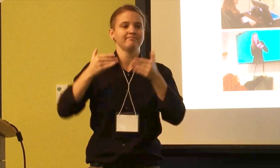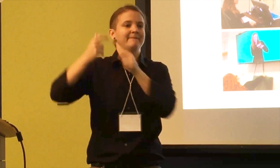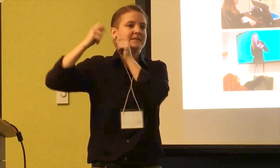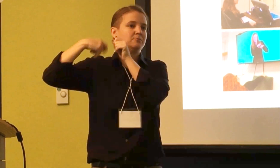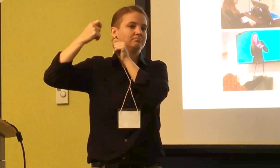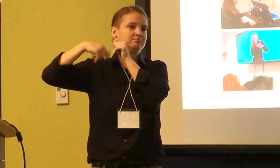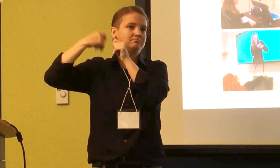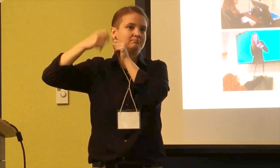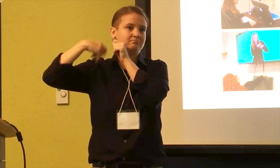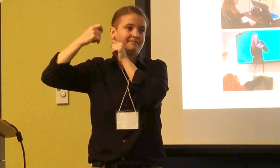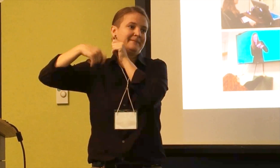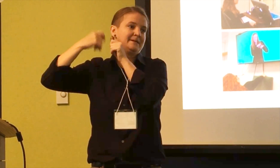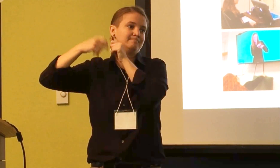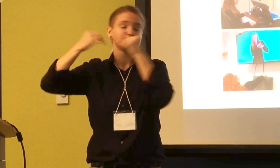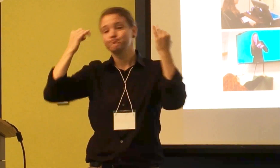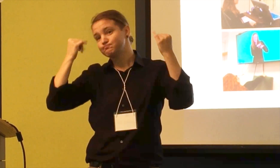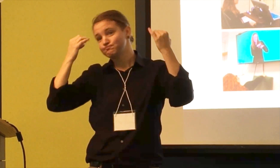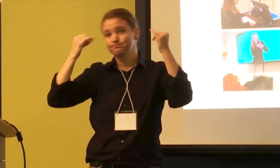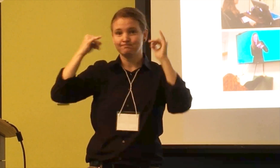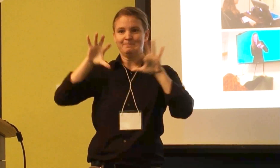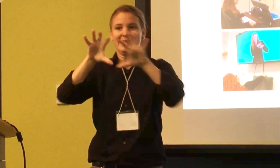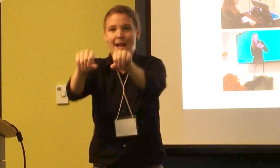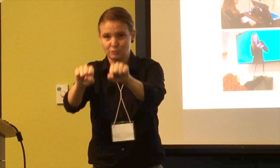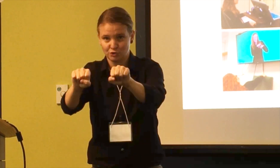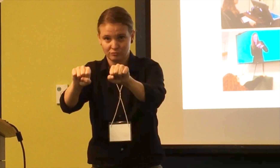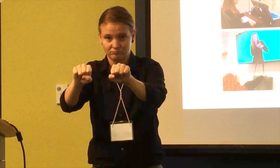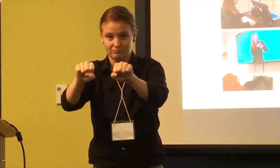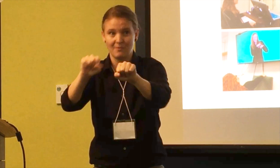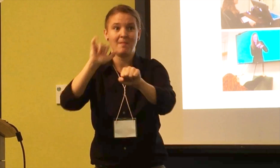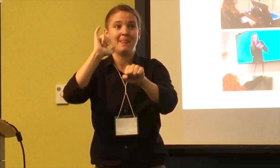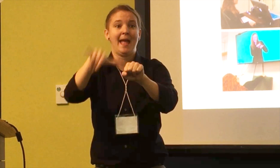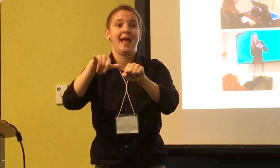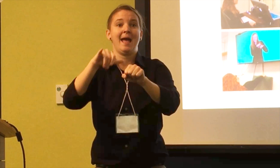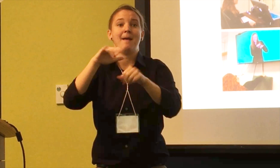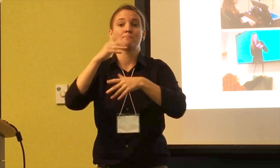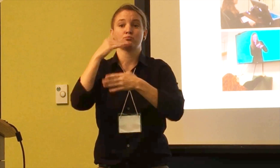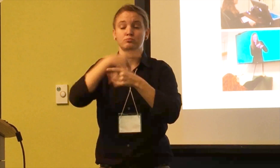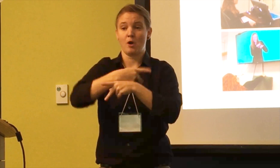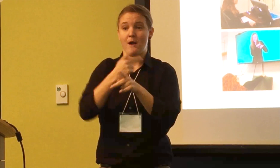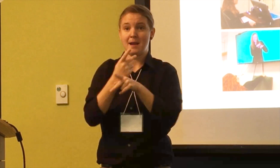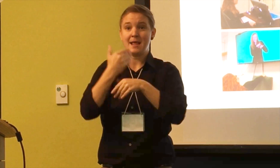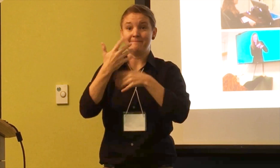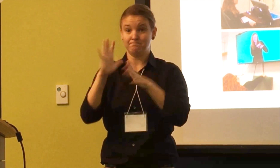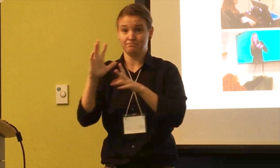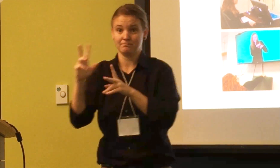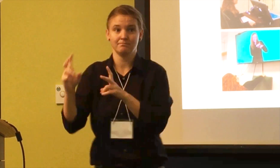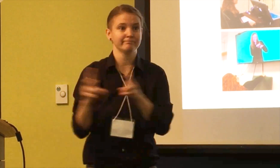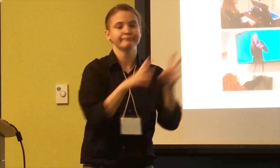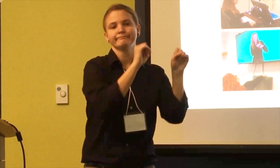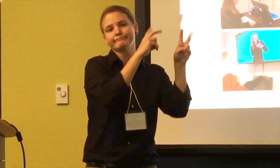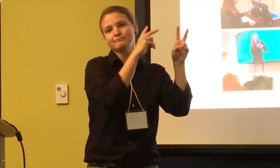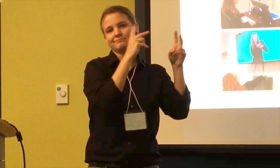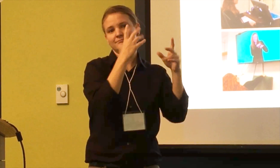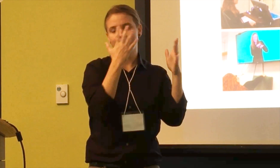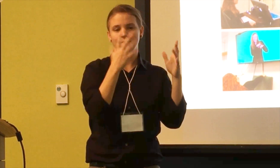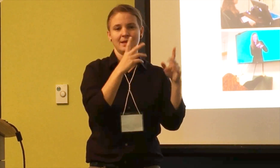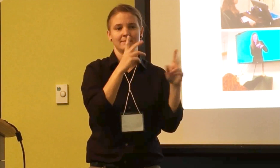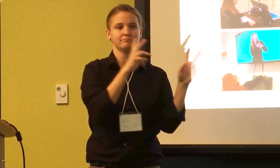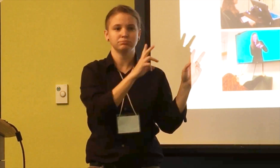you structure it, you open it, you present the body, and you present your arguments in support of whatever case you're making, and then you